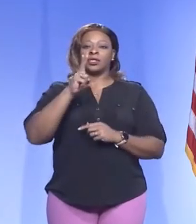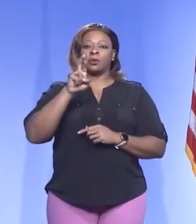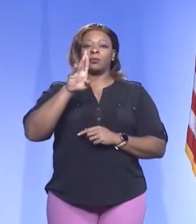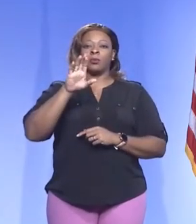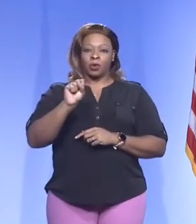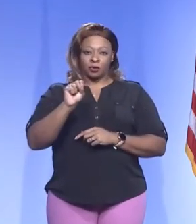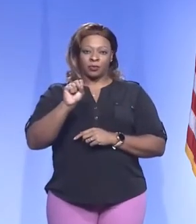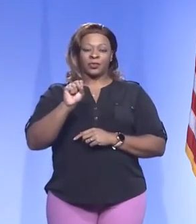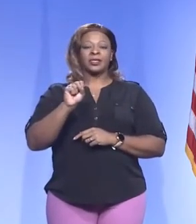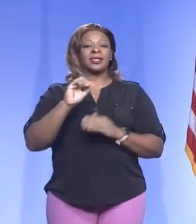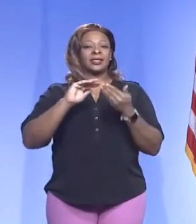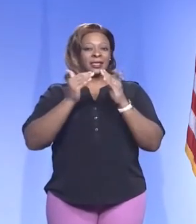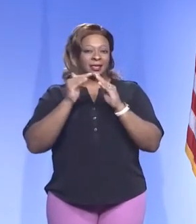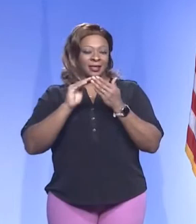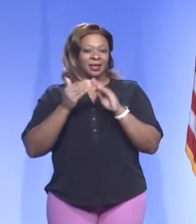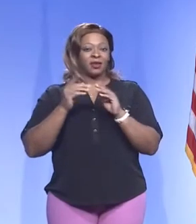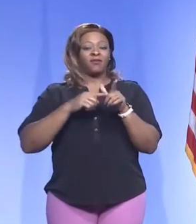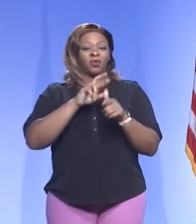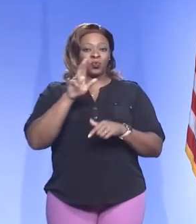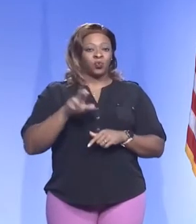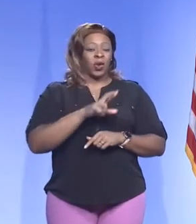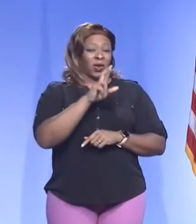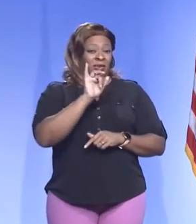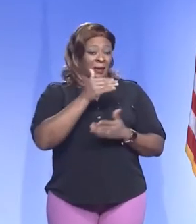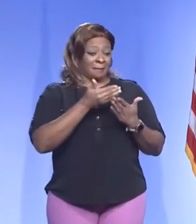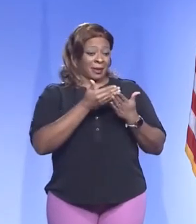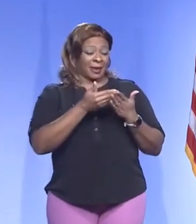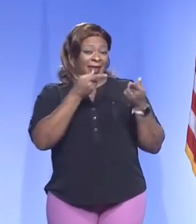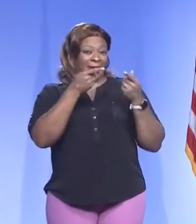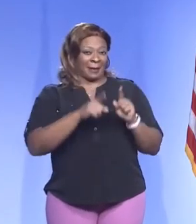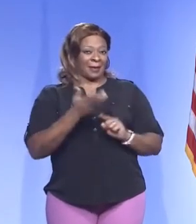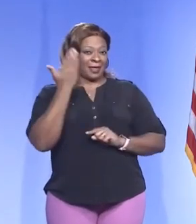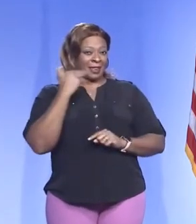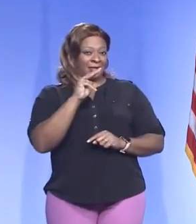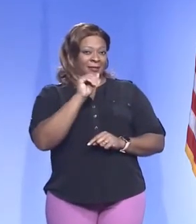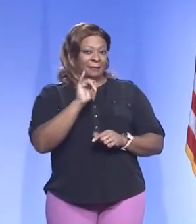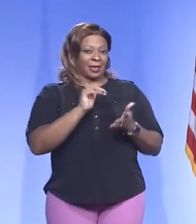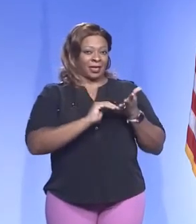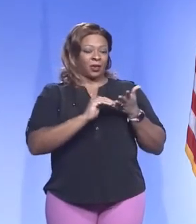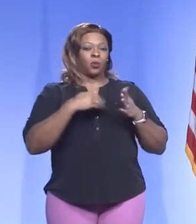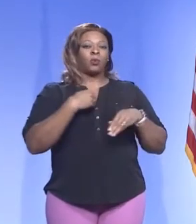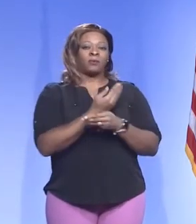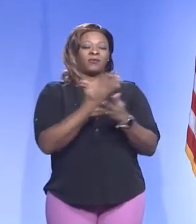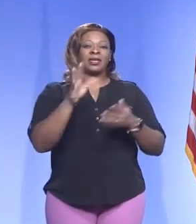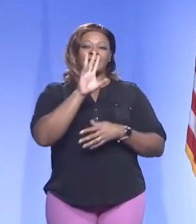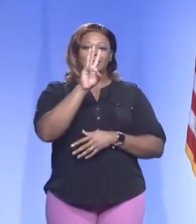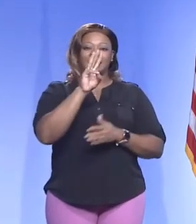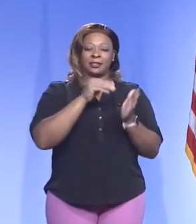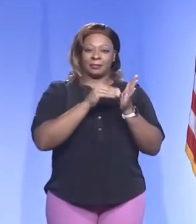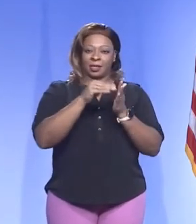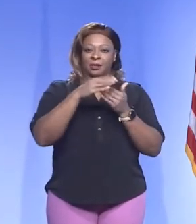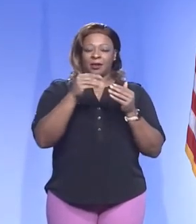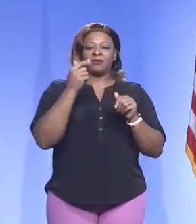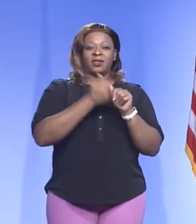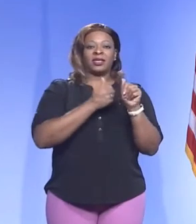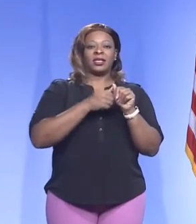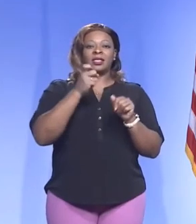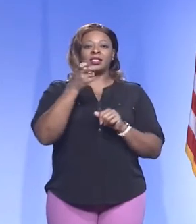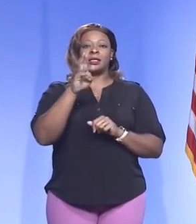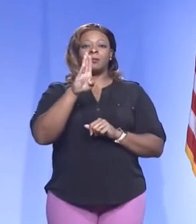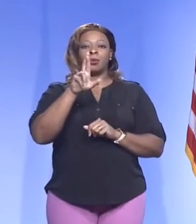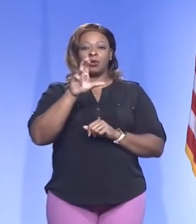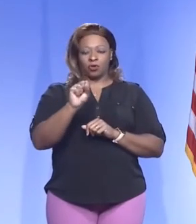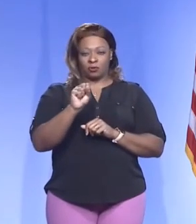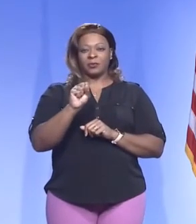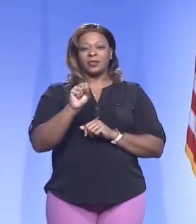municipalities. In the first round of municipal relief, which happened at the end of May, we provided about $6 million to the suburban